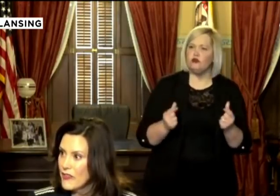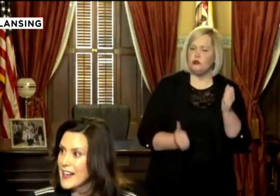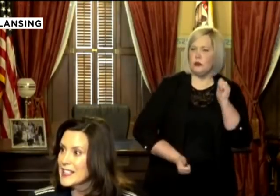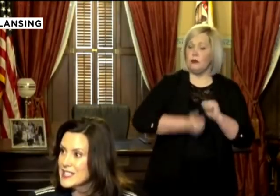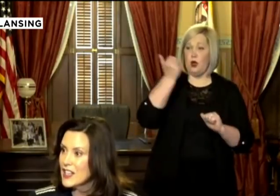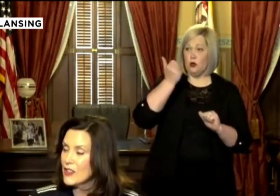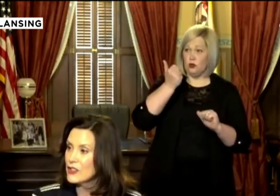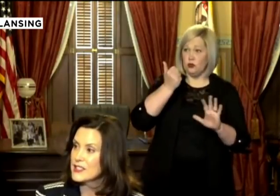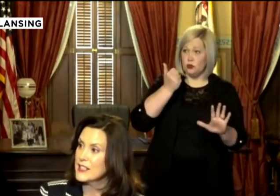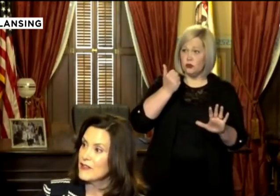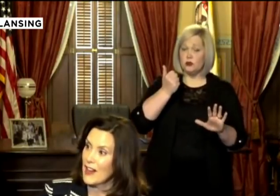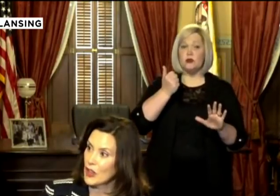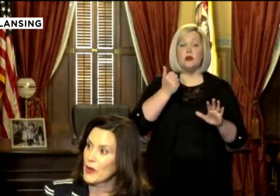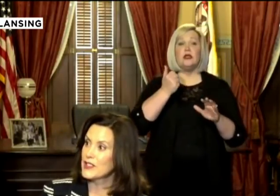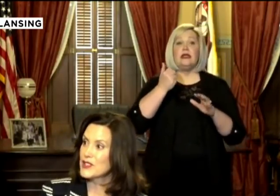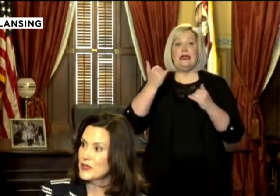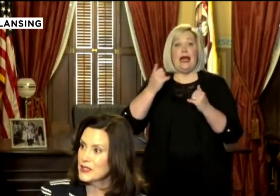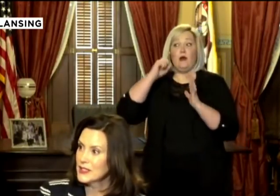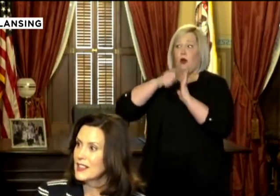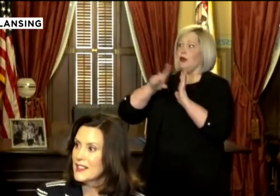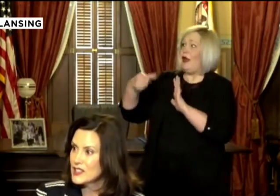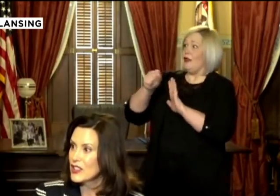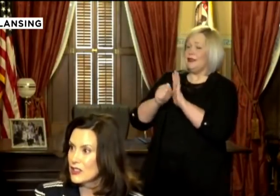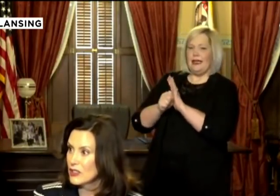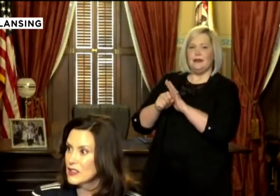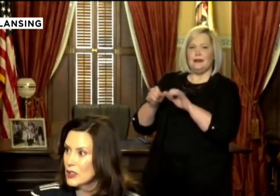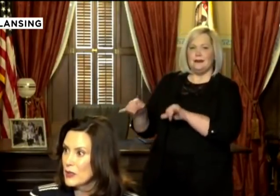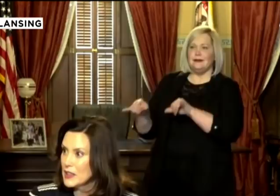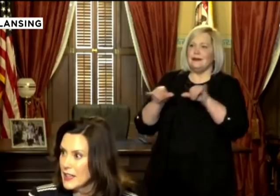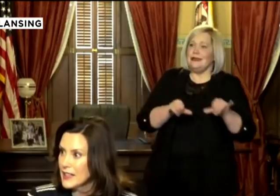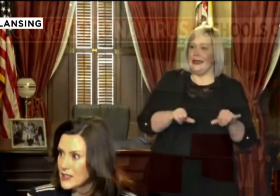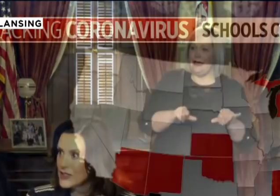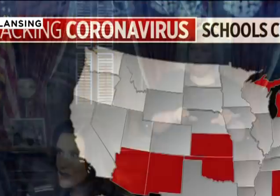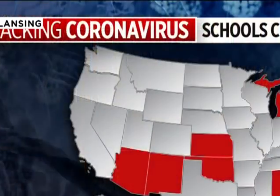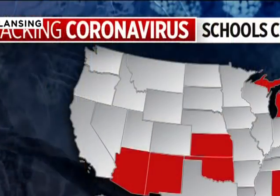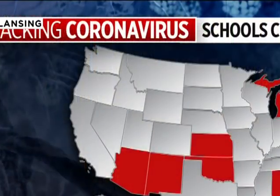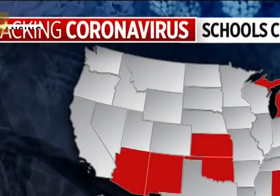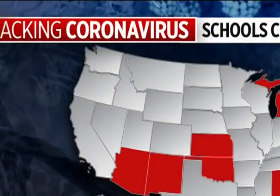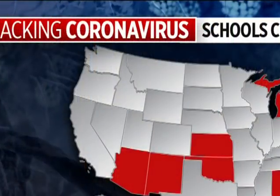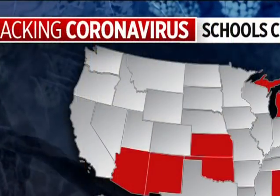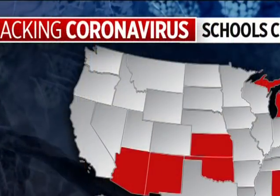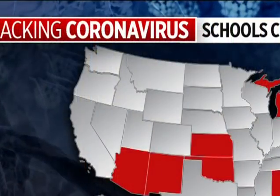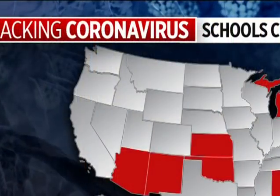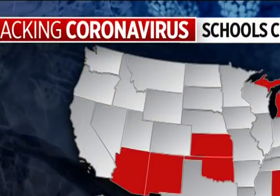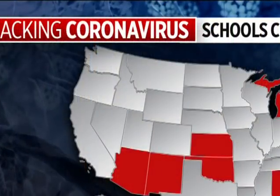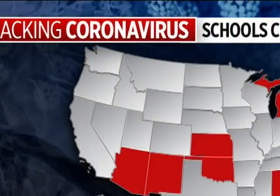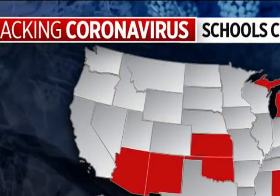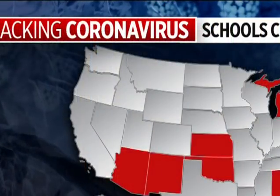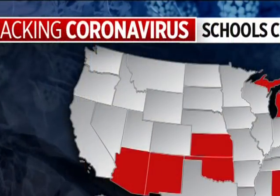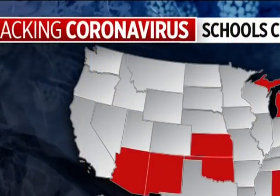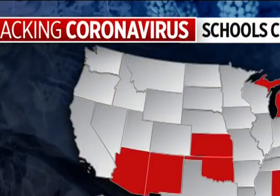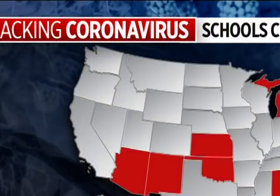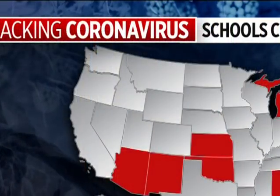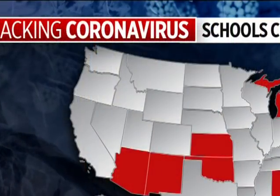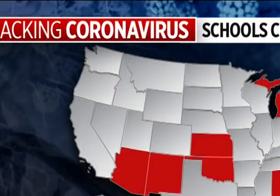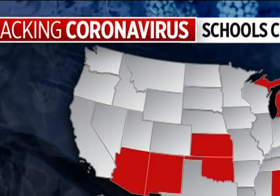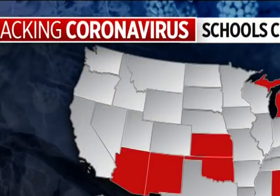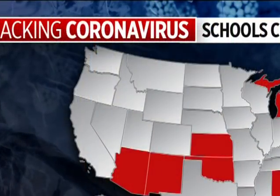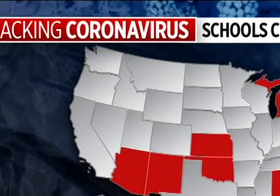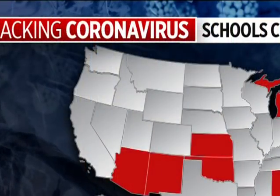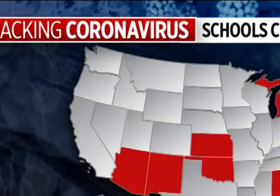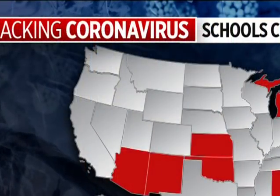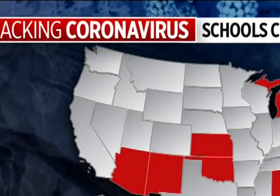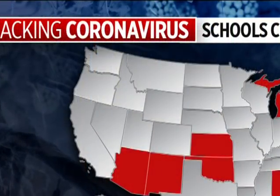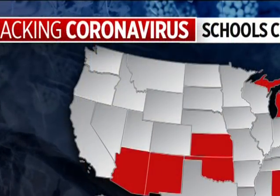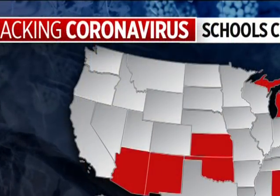that we can do when we finally see other states following suit. That's good. They're a little bit late to the science and to the